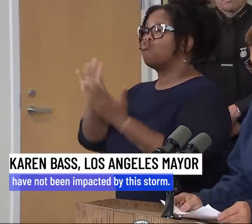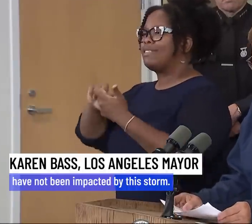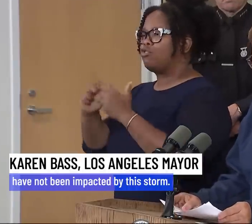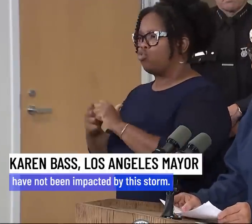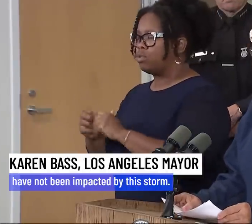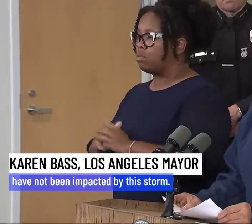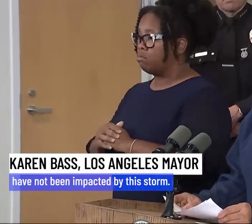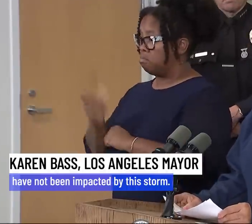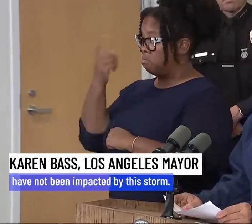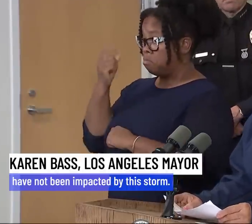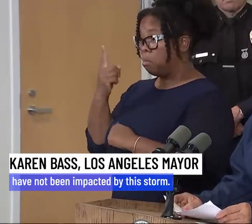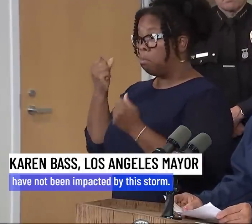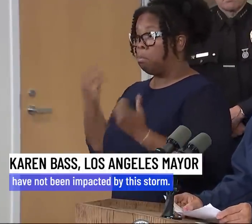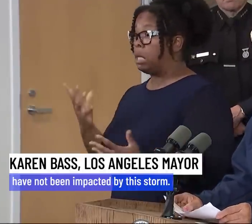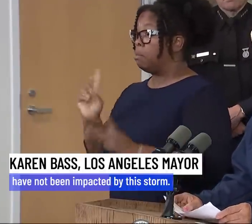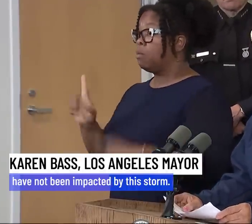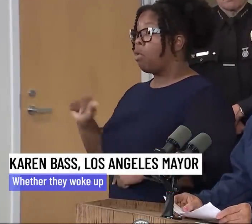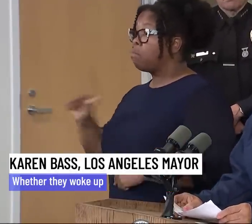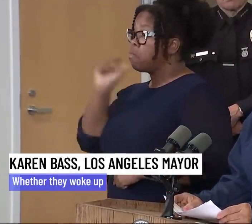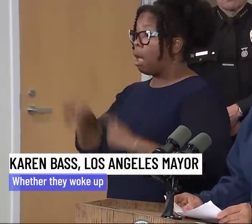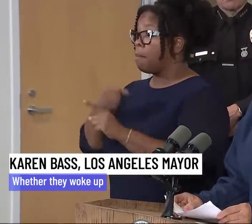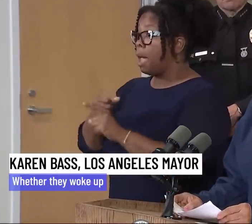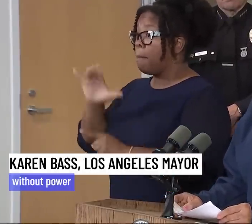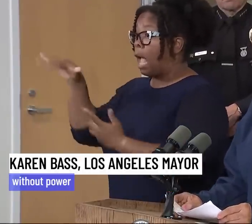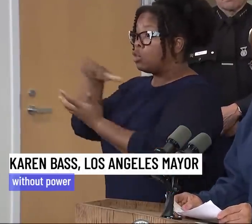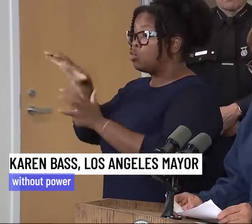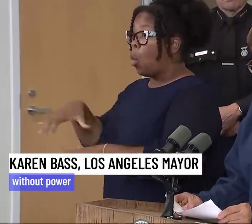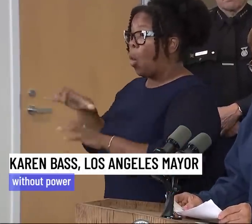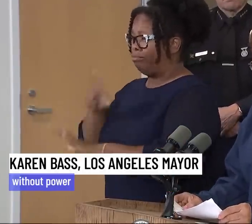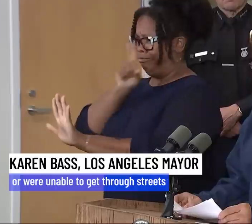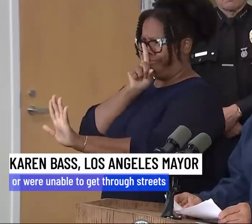have not been impacted by this storm, whether they woke up